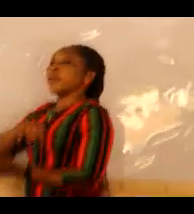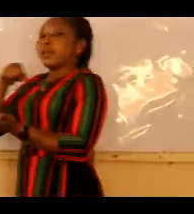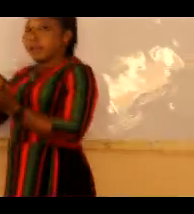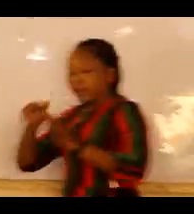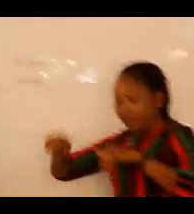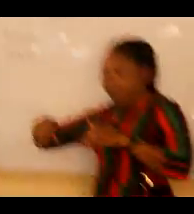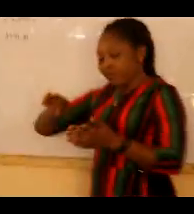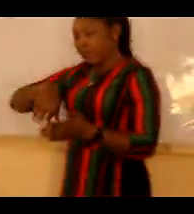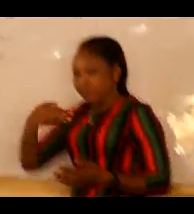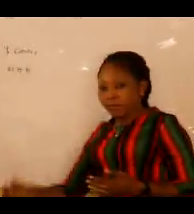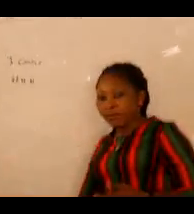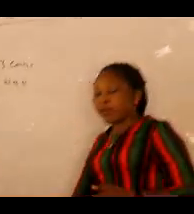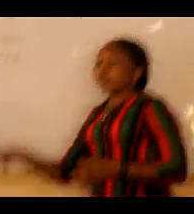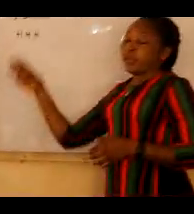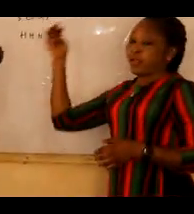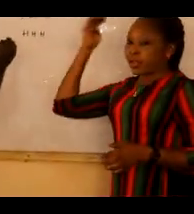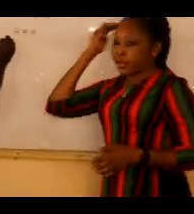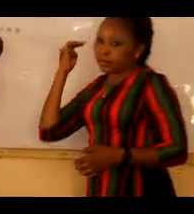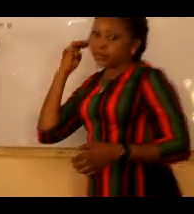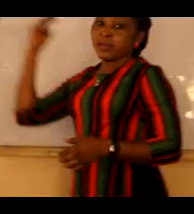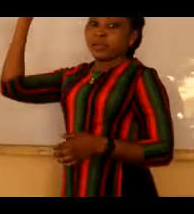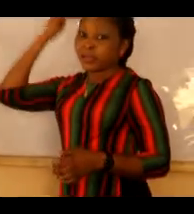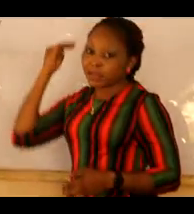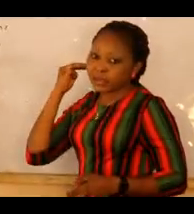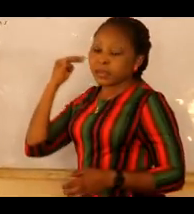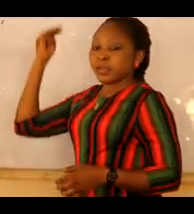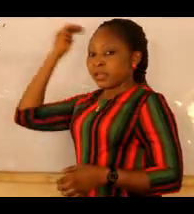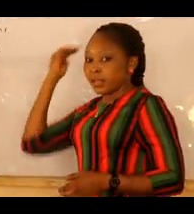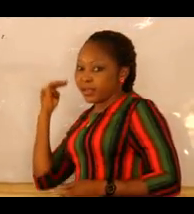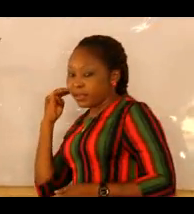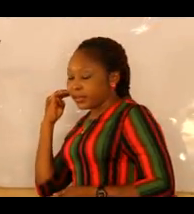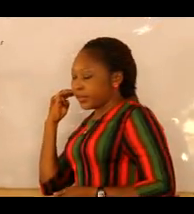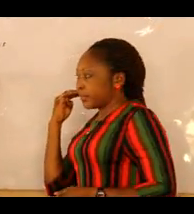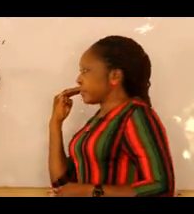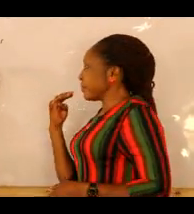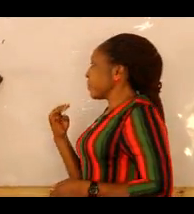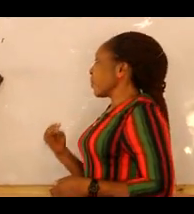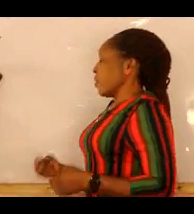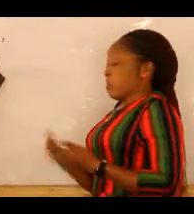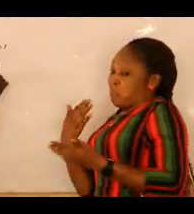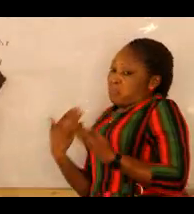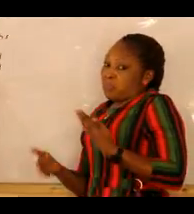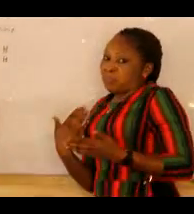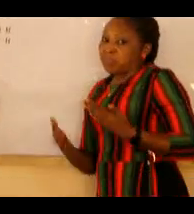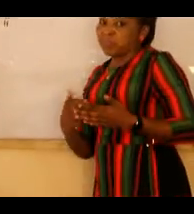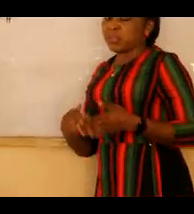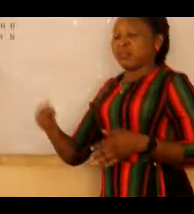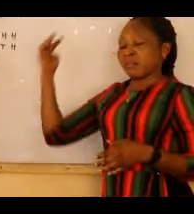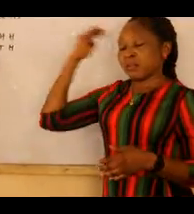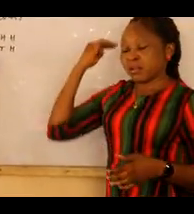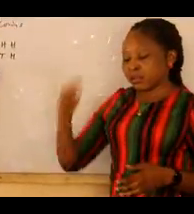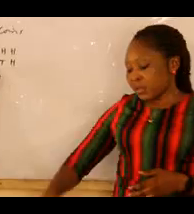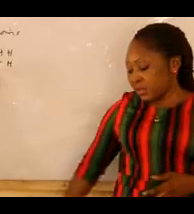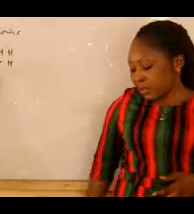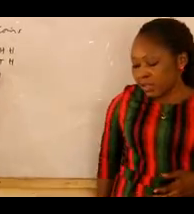All of them might fall head. They may fall head, tail, head.